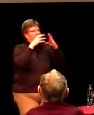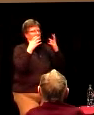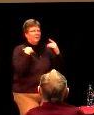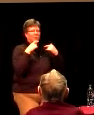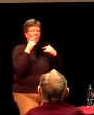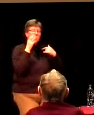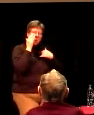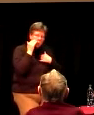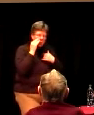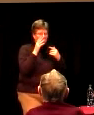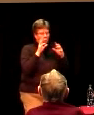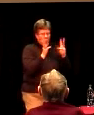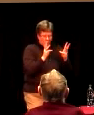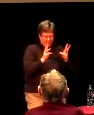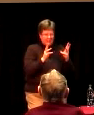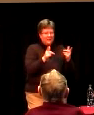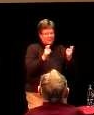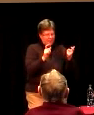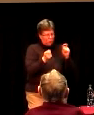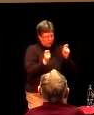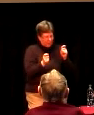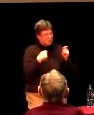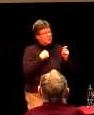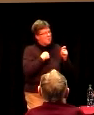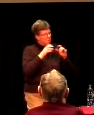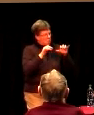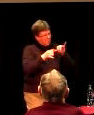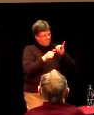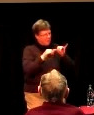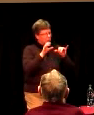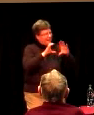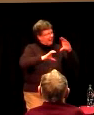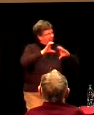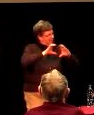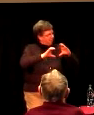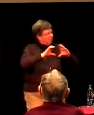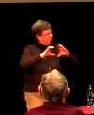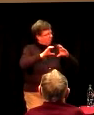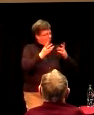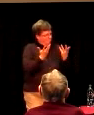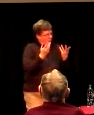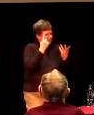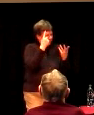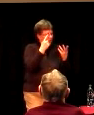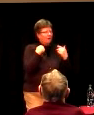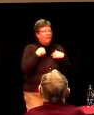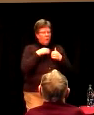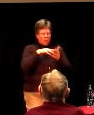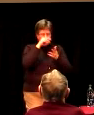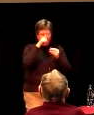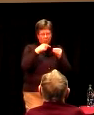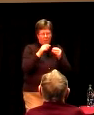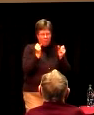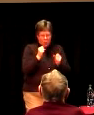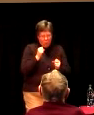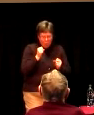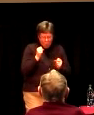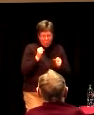wind speeds were changing. We were measuring some of the chemical composition. We were learning some of the things about the cold.